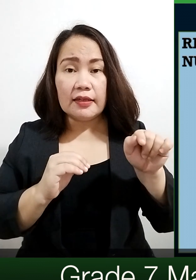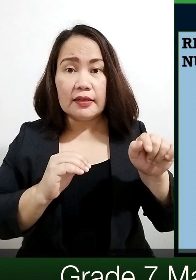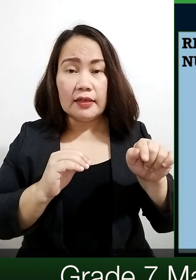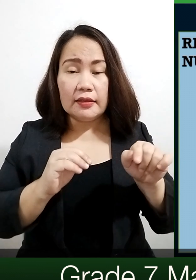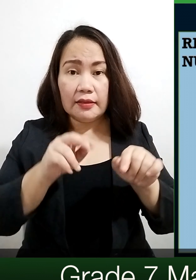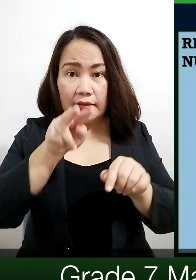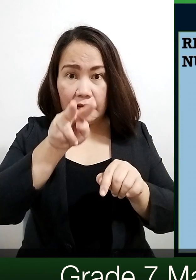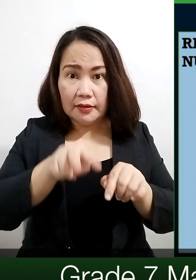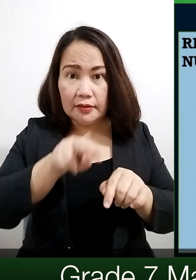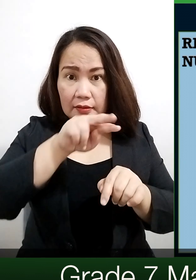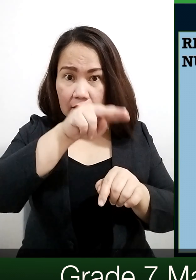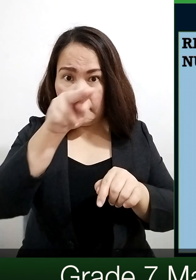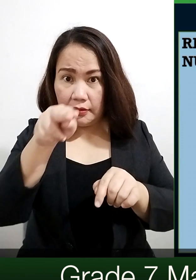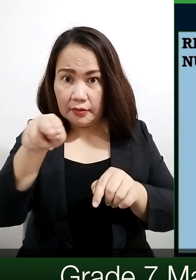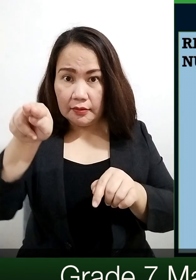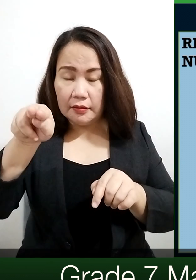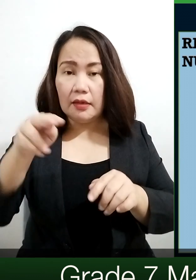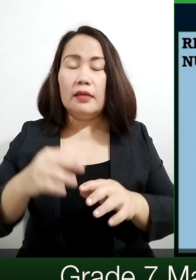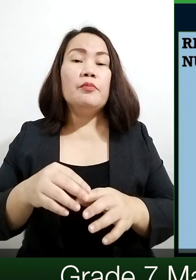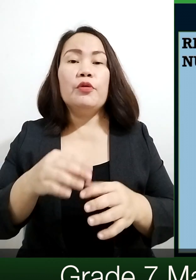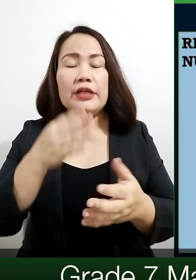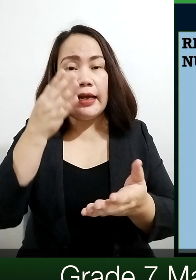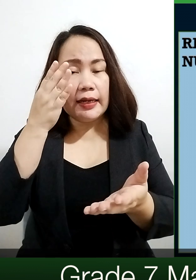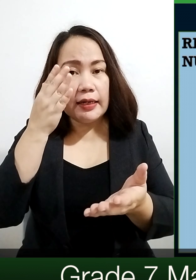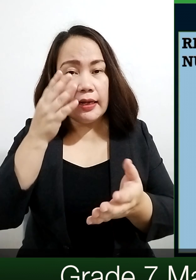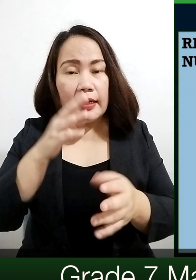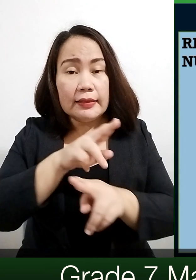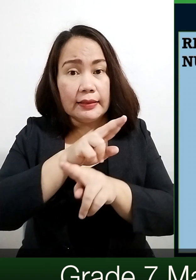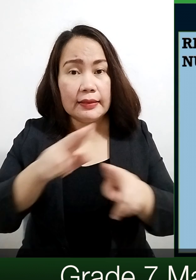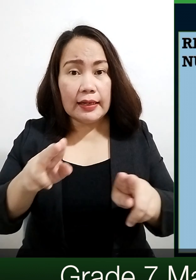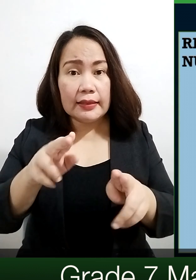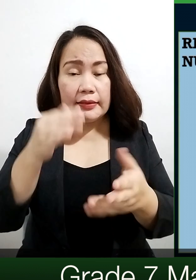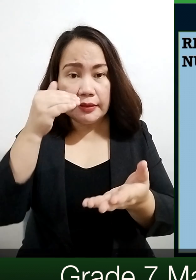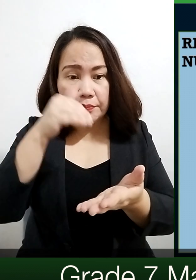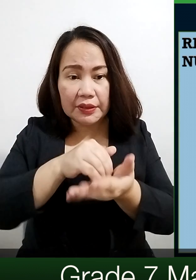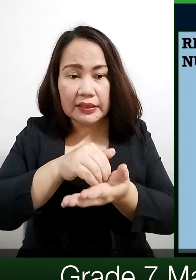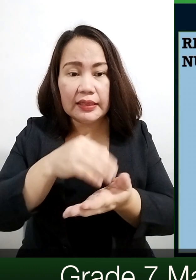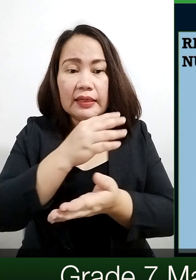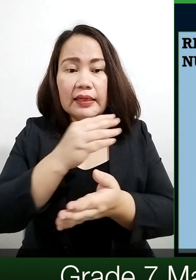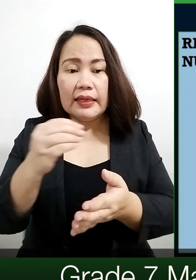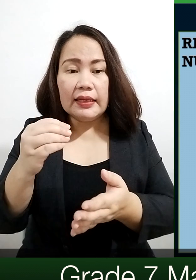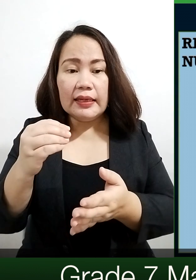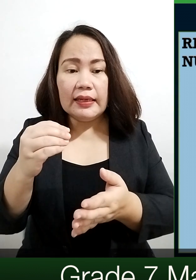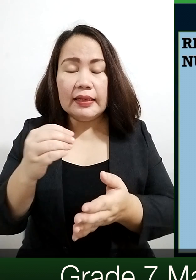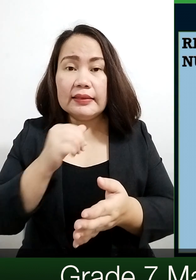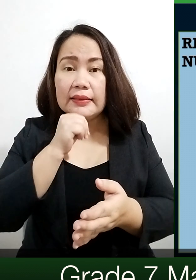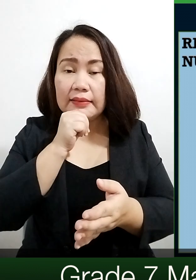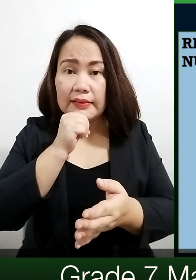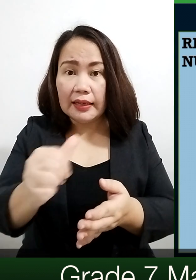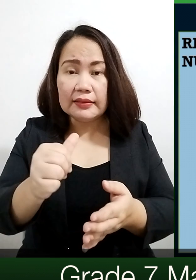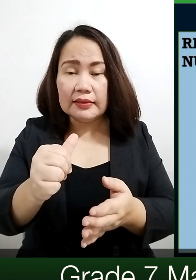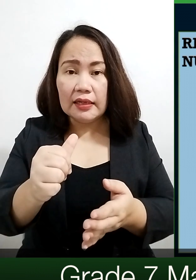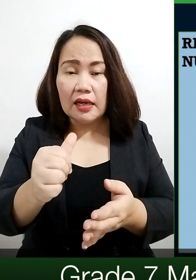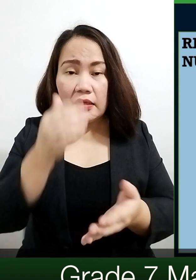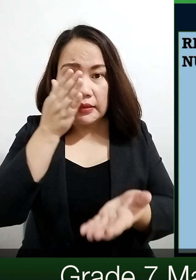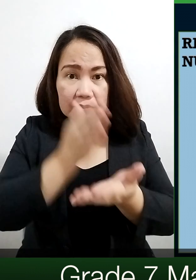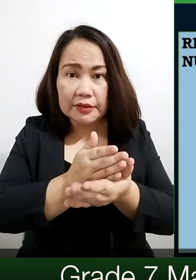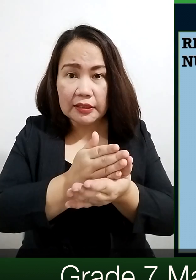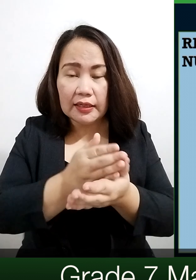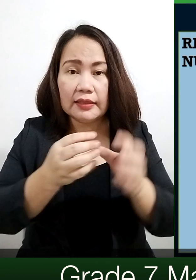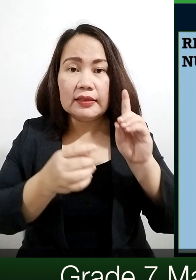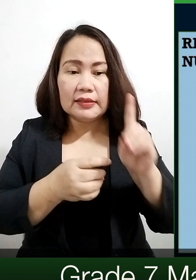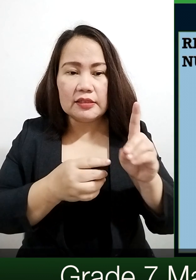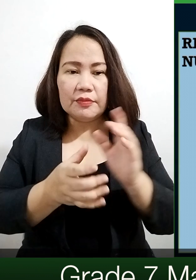So, yun po ang isang example ng non-repeating and non-terminating decimals. That's why pi is under